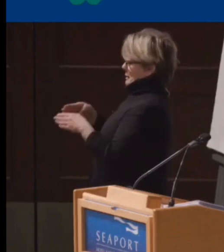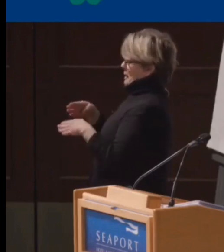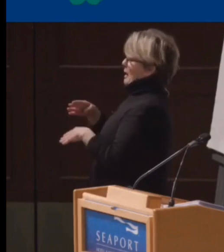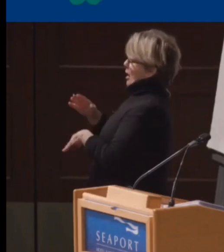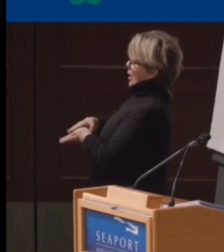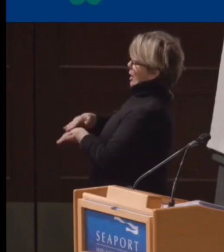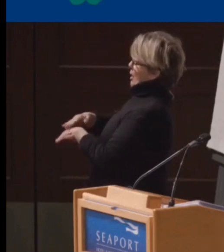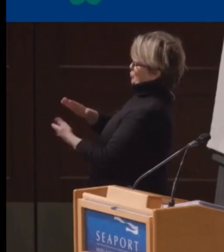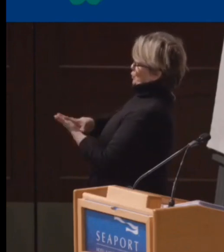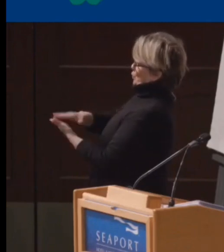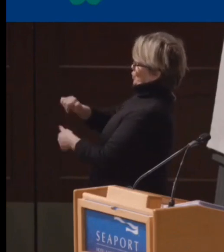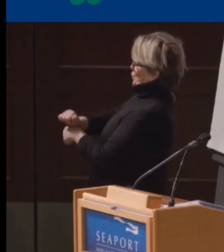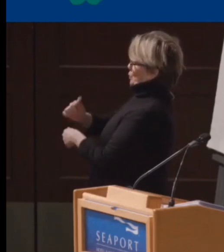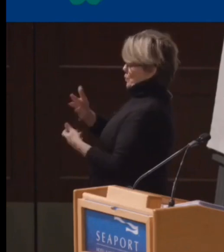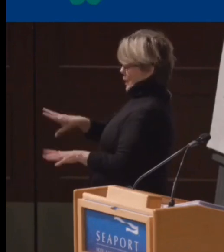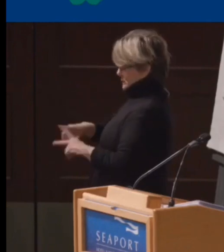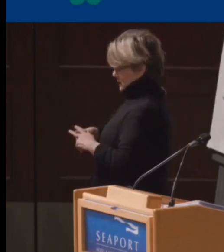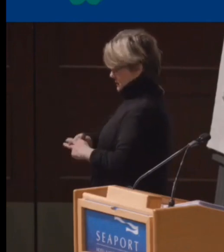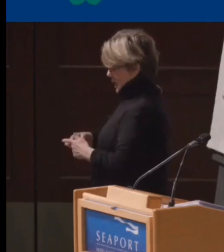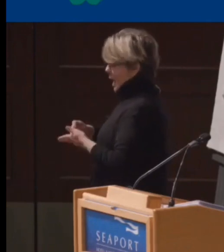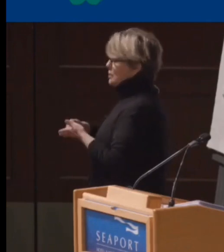my homework, I just keep going.